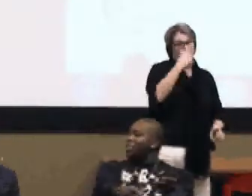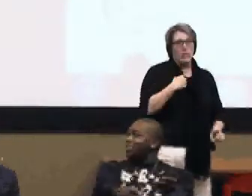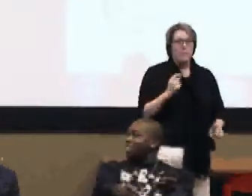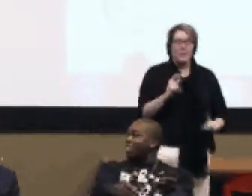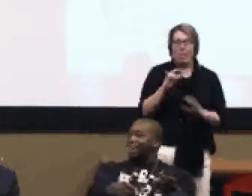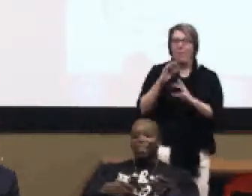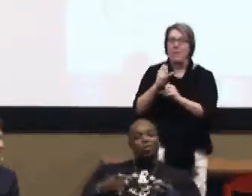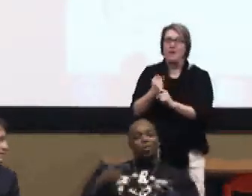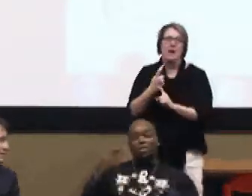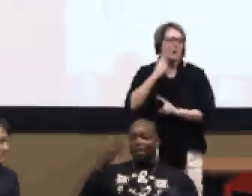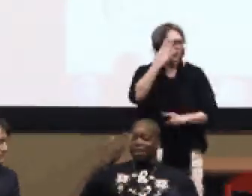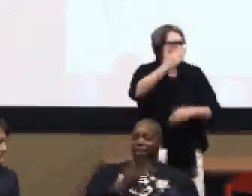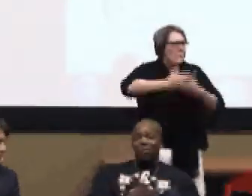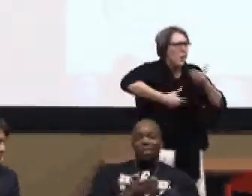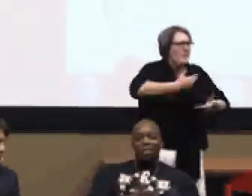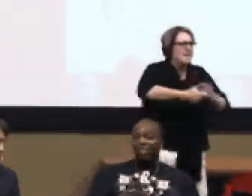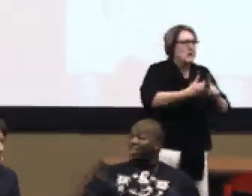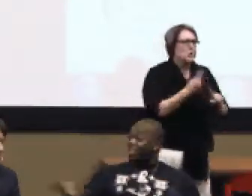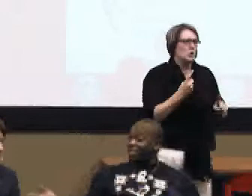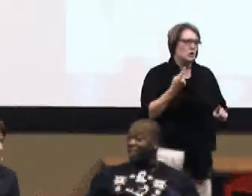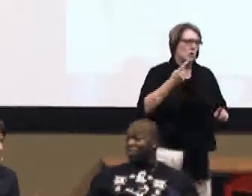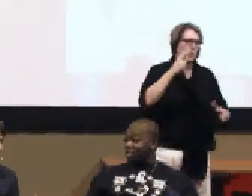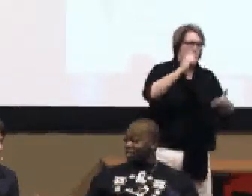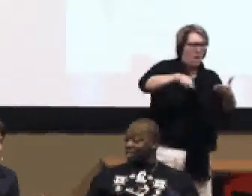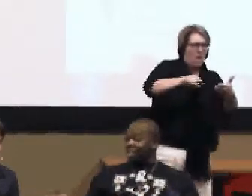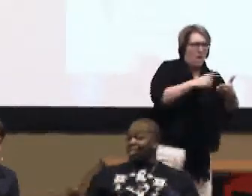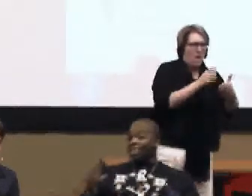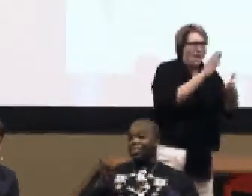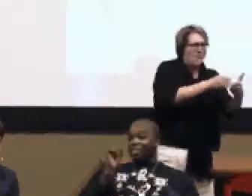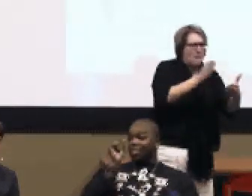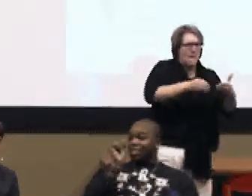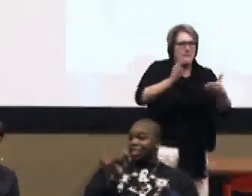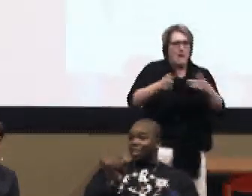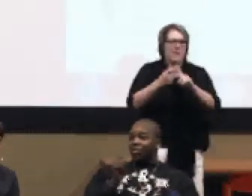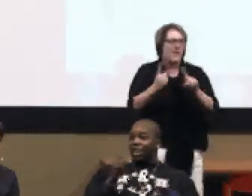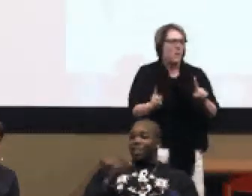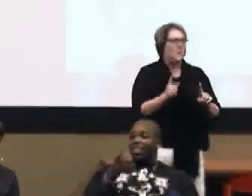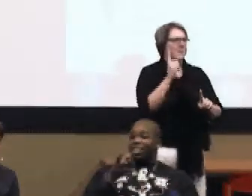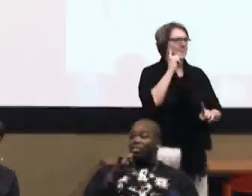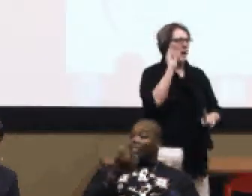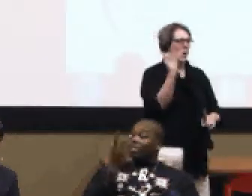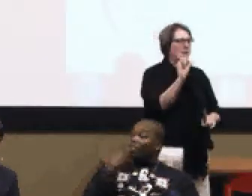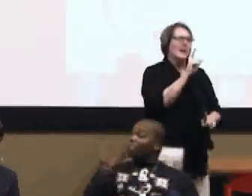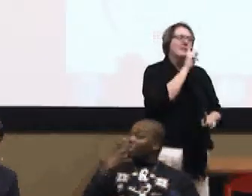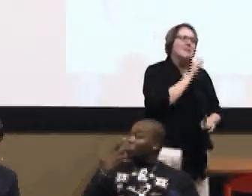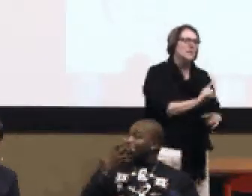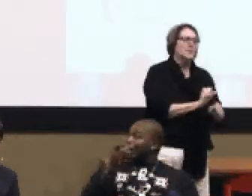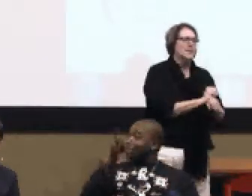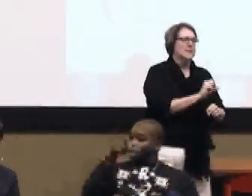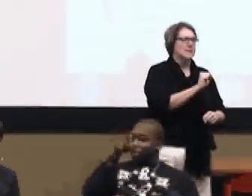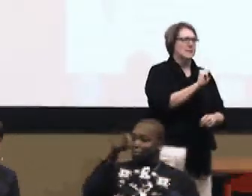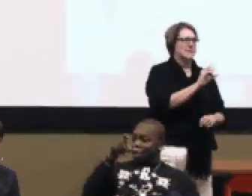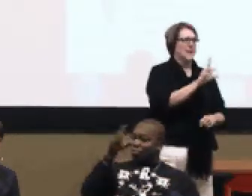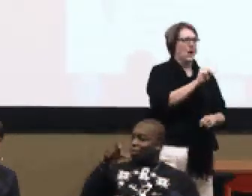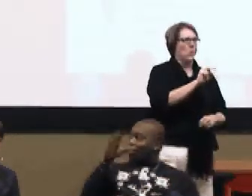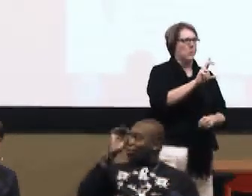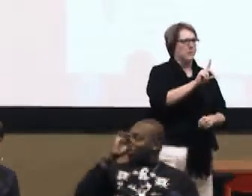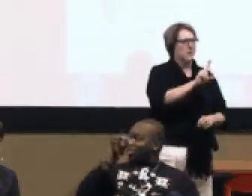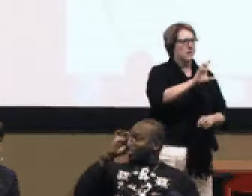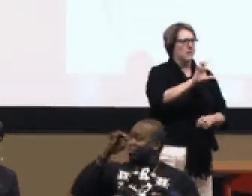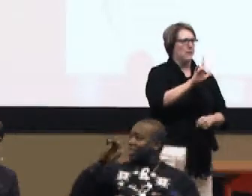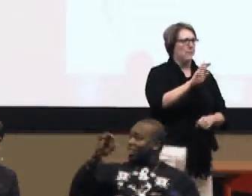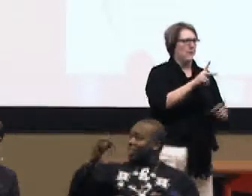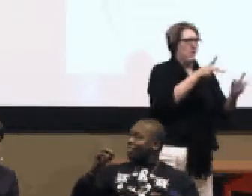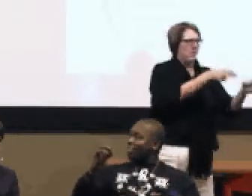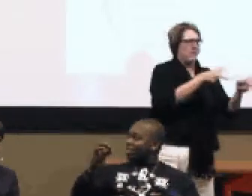the process is. I know you're trying to cut me down into segments that's going to sound like, literally sound clip. Take my words,